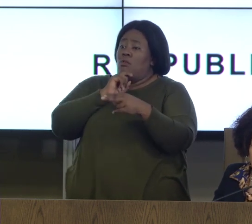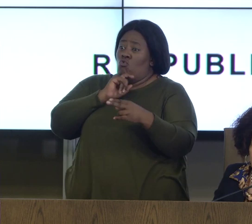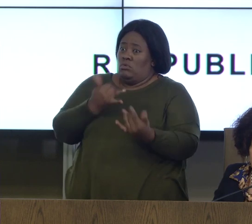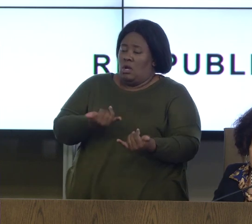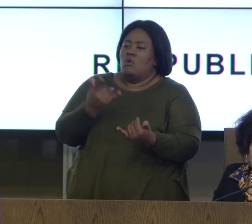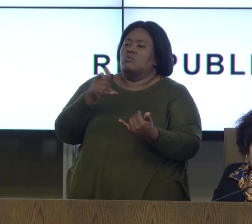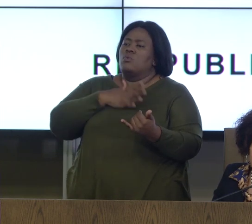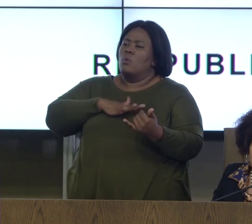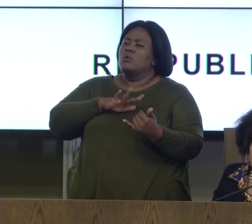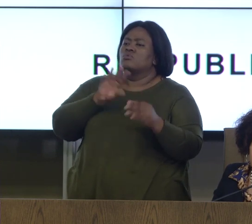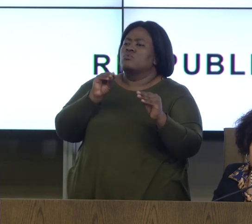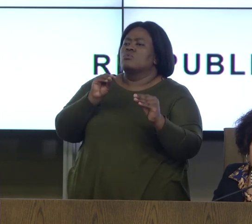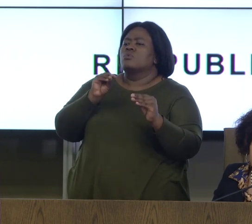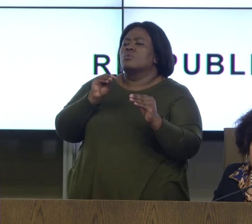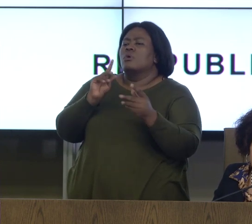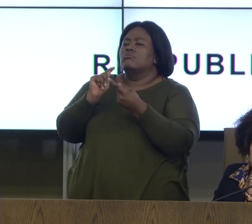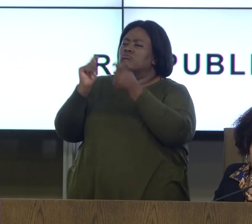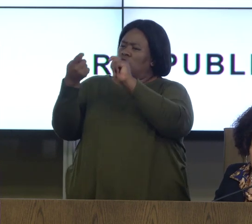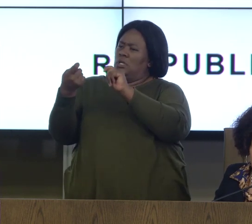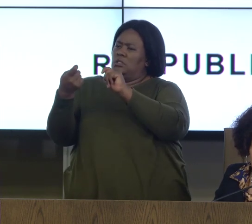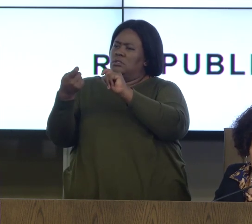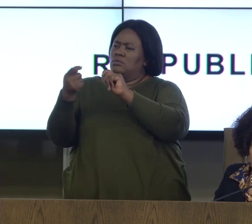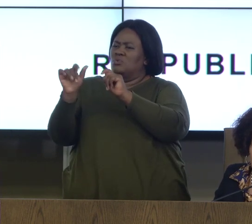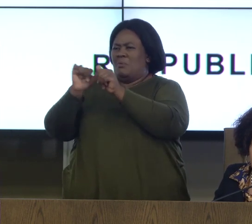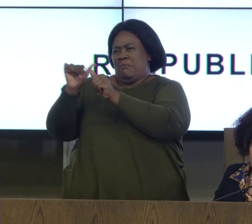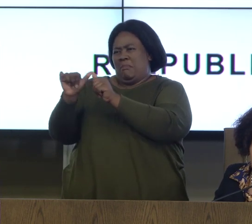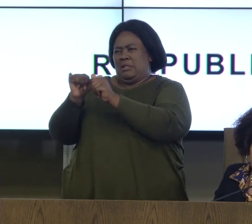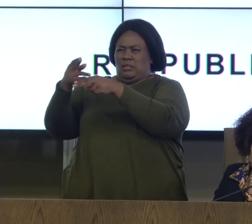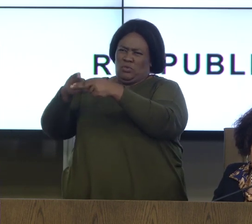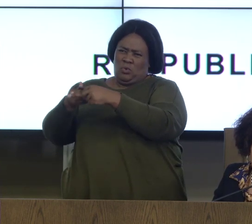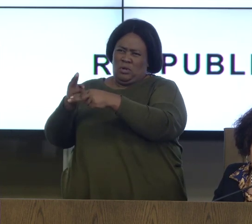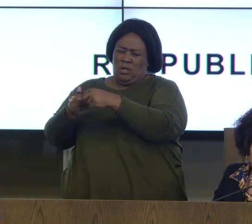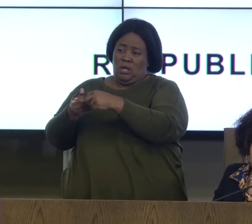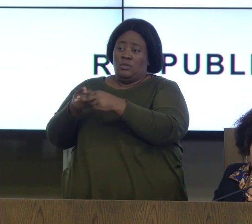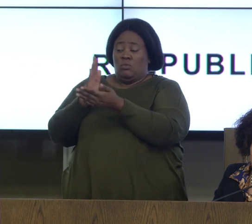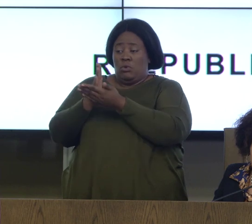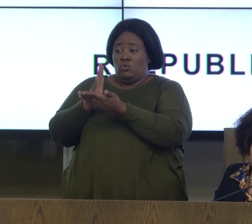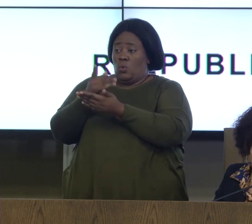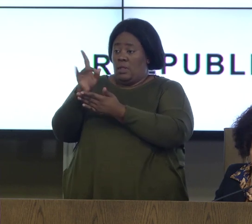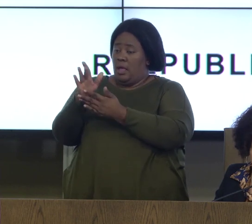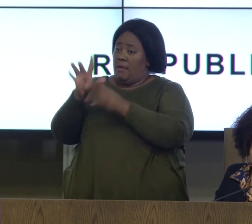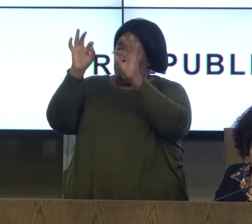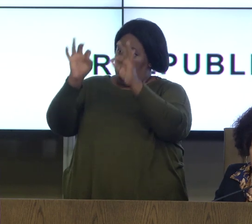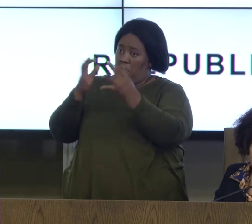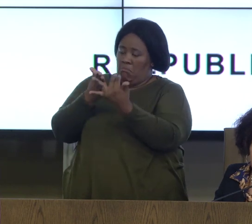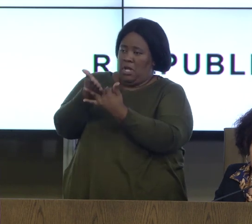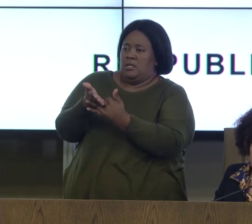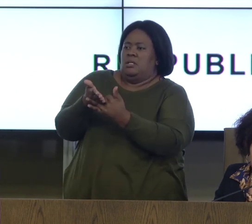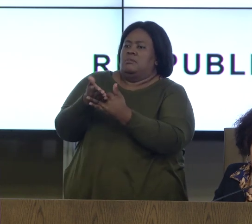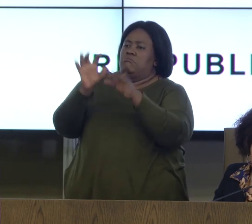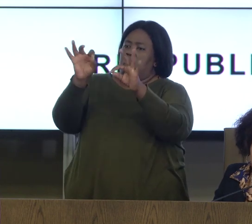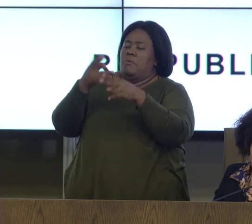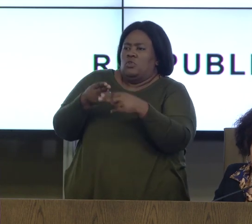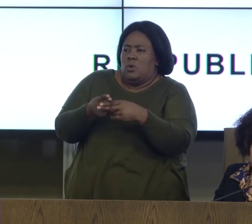we are hard at work making sure that everybody has access to proper sanitation, everybody has proper access to